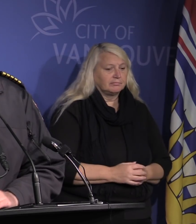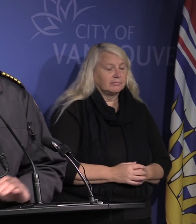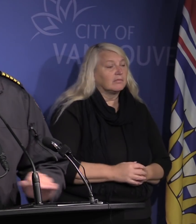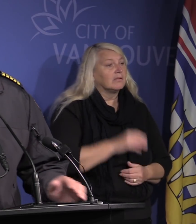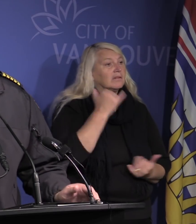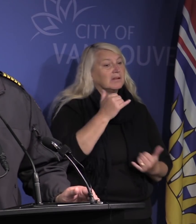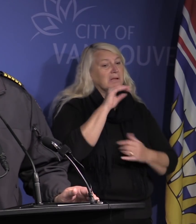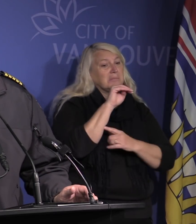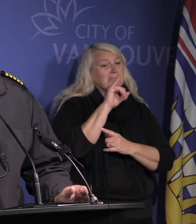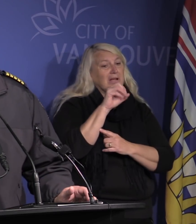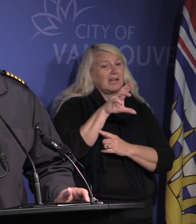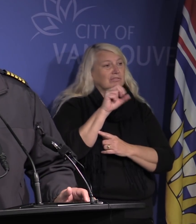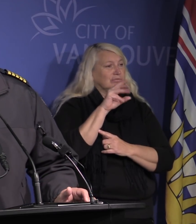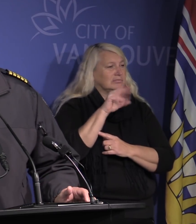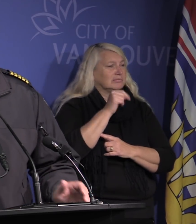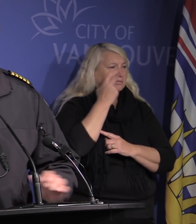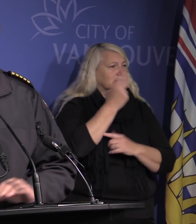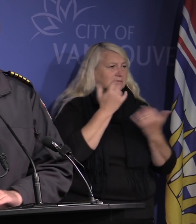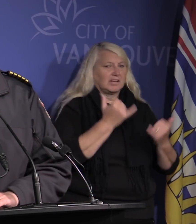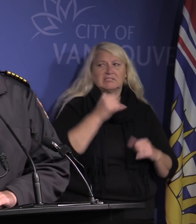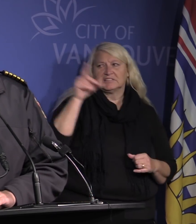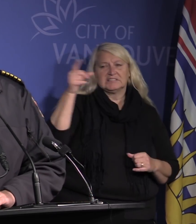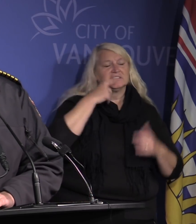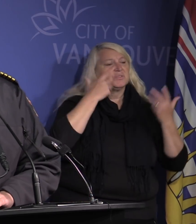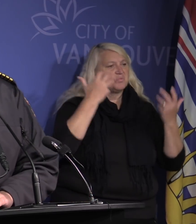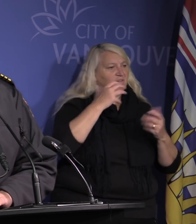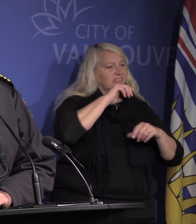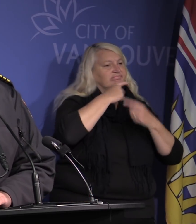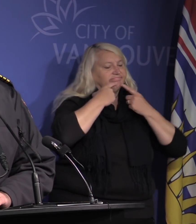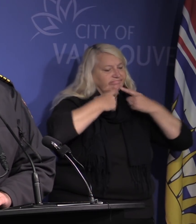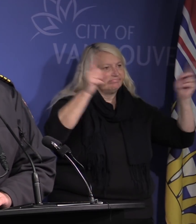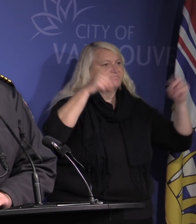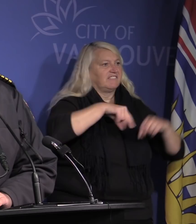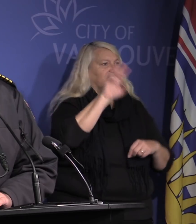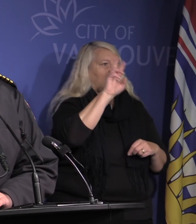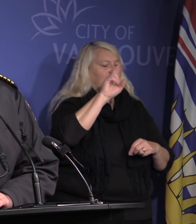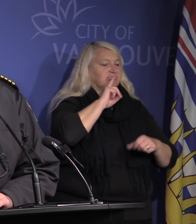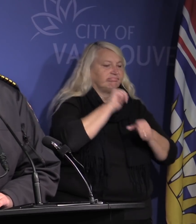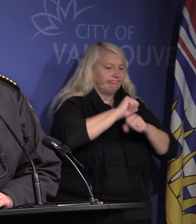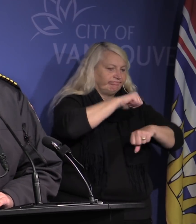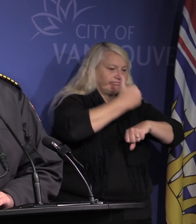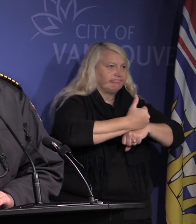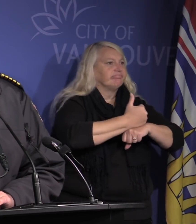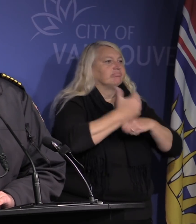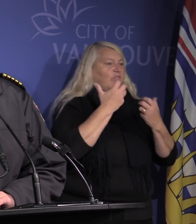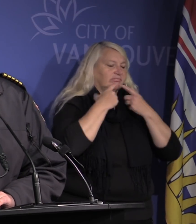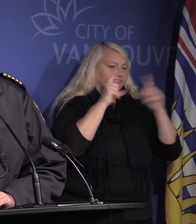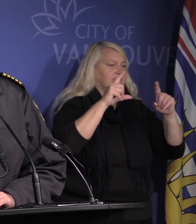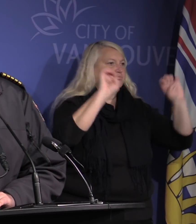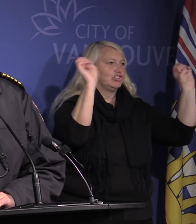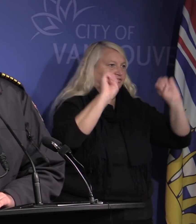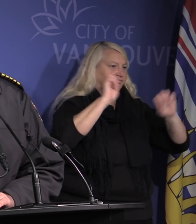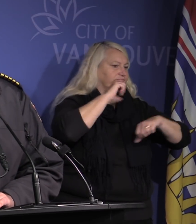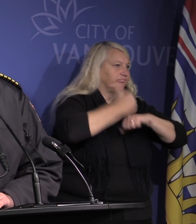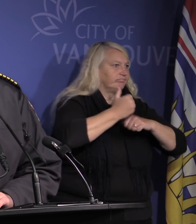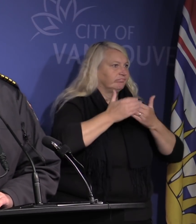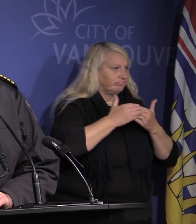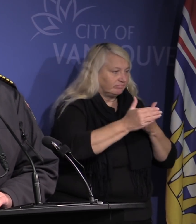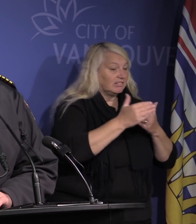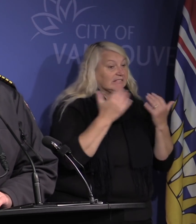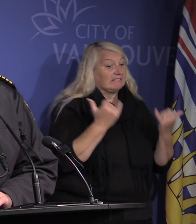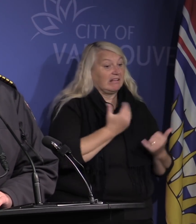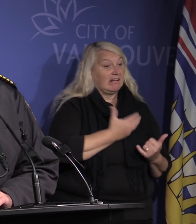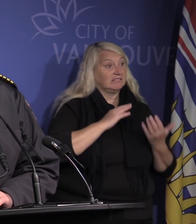Mayor Stewart has made it clear that he wants a state of local emergency declared for Vancouver. Various experts working for the city,